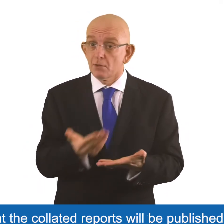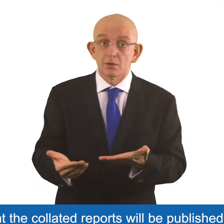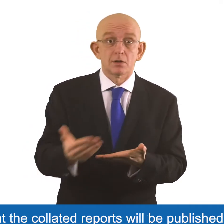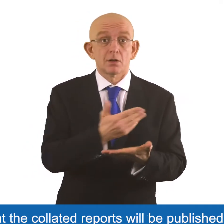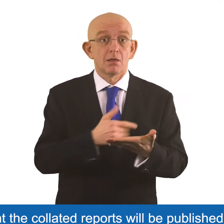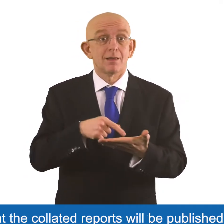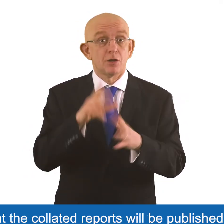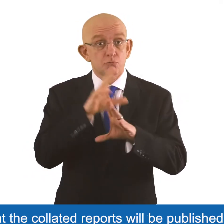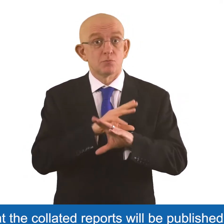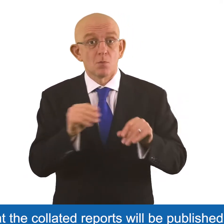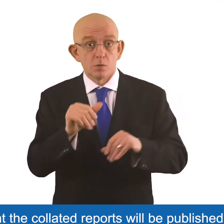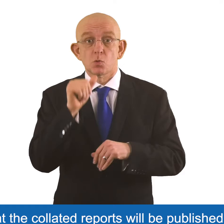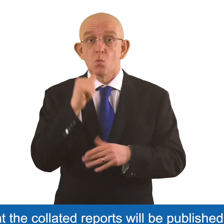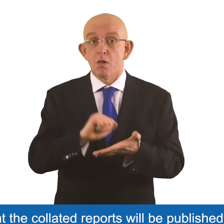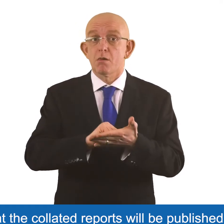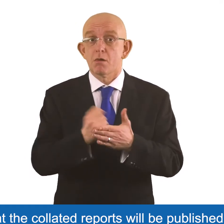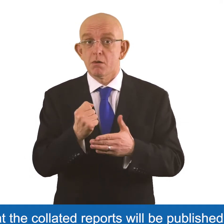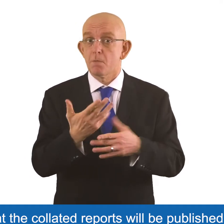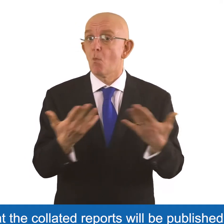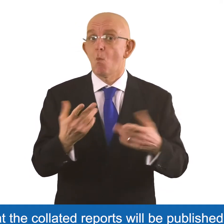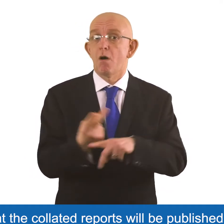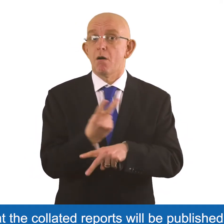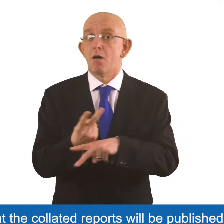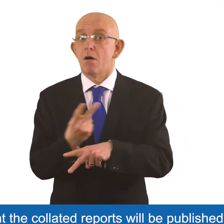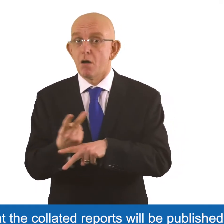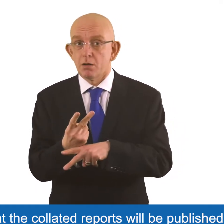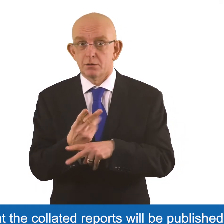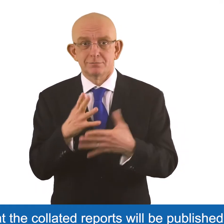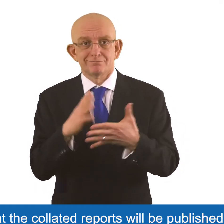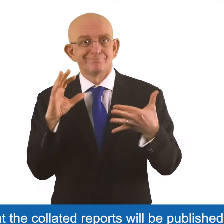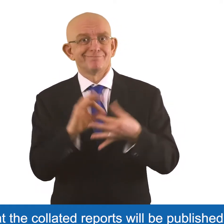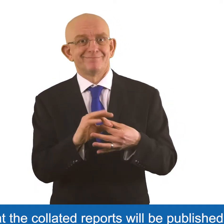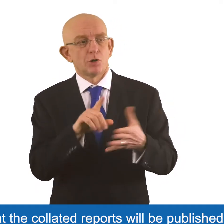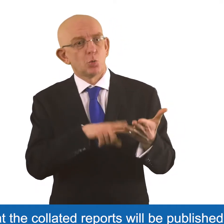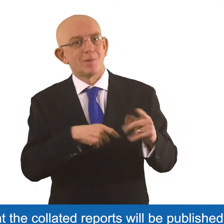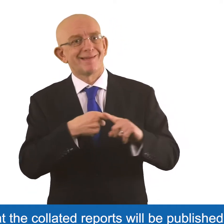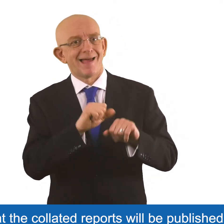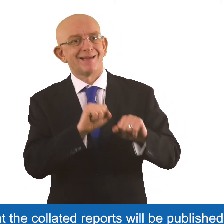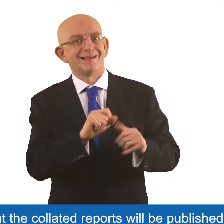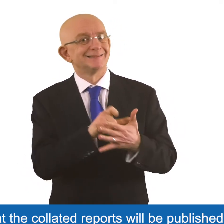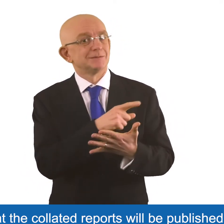It is possible that the collated reports will be published more frequently to align with UK disability